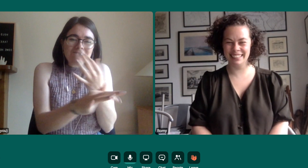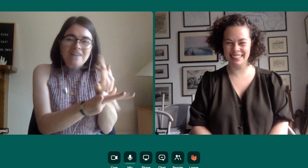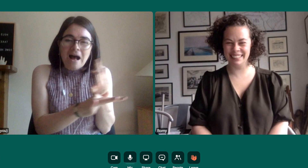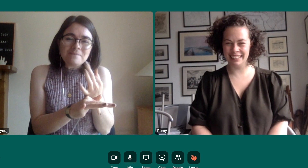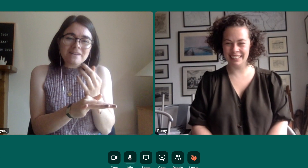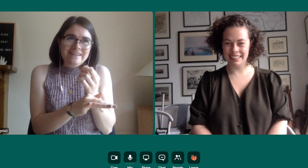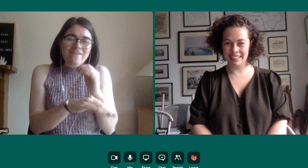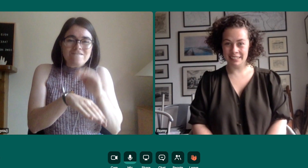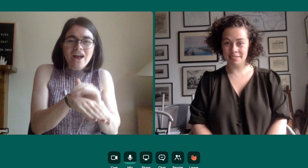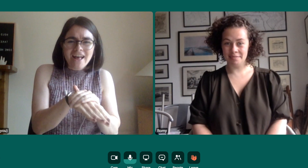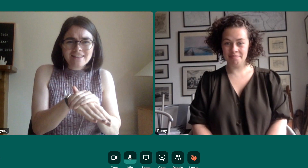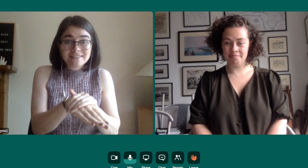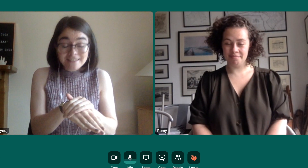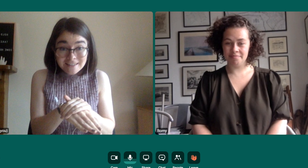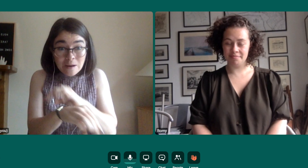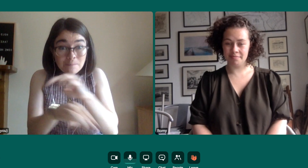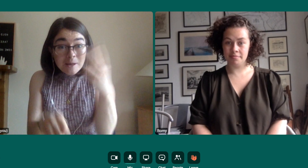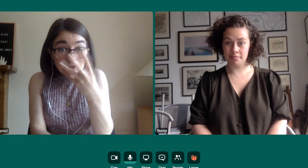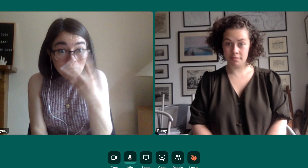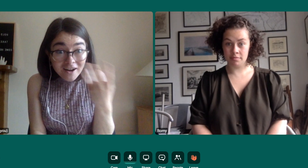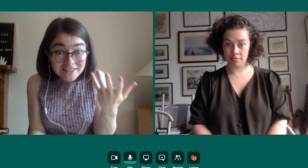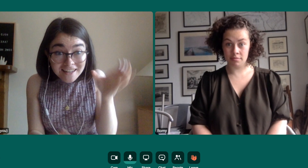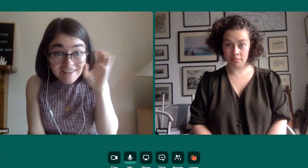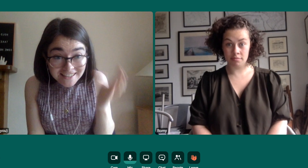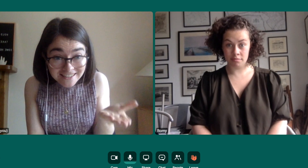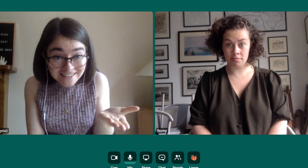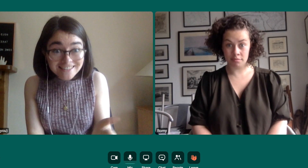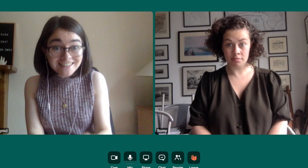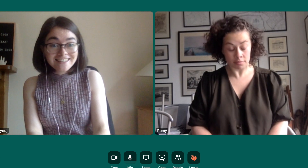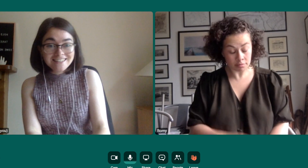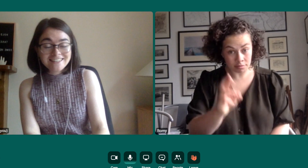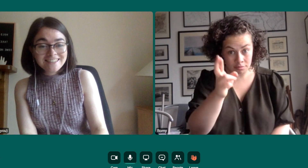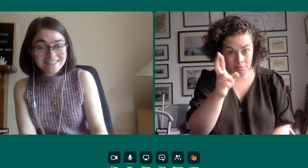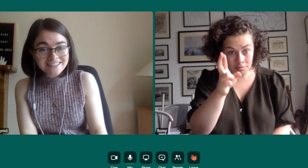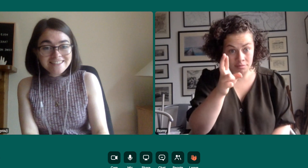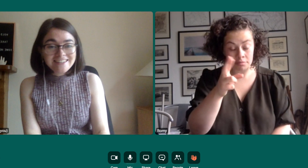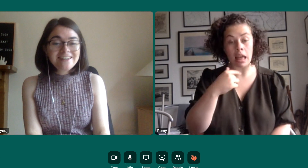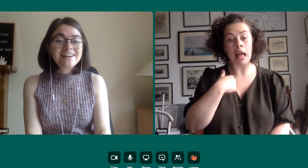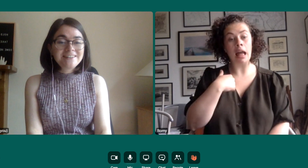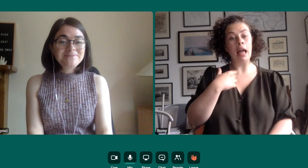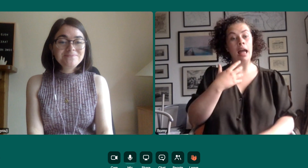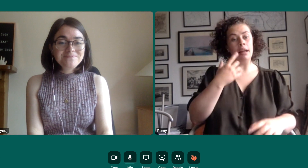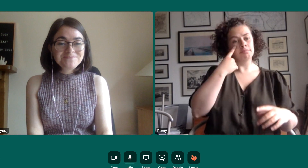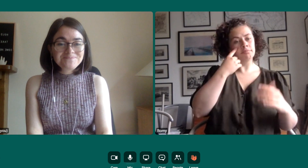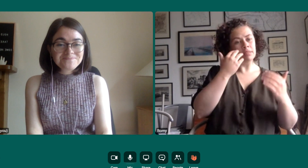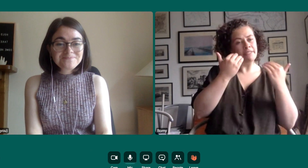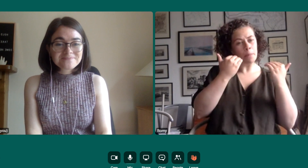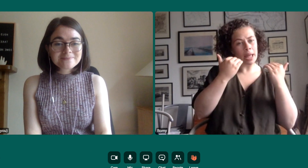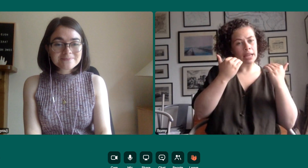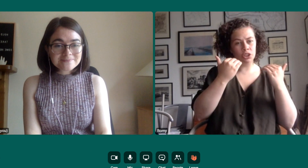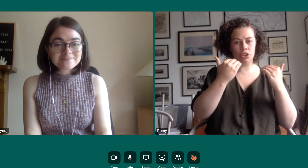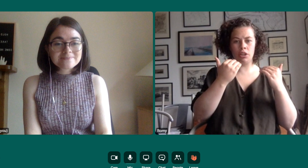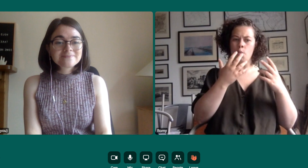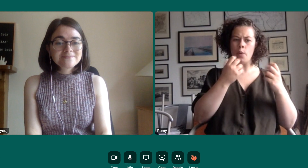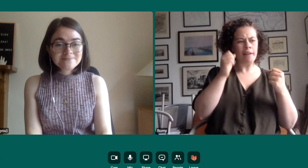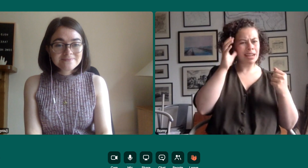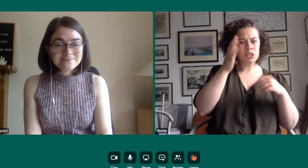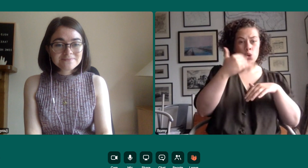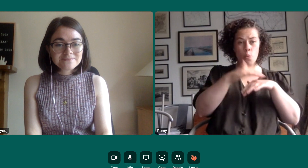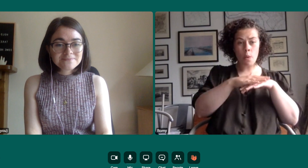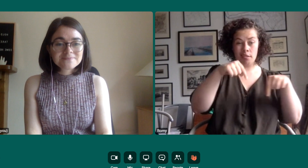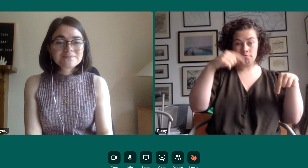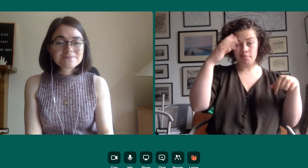have listened. I mean, if you look at the stats that come in, we have listeners obviously in Ireland. That's our predominant market. But then we have the